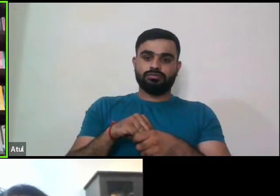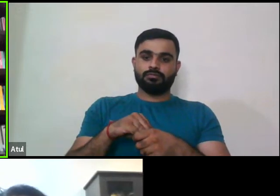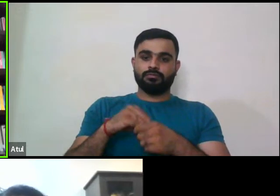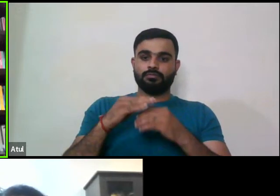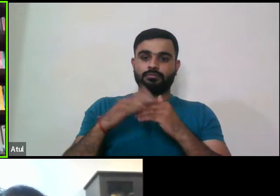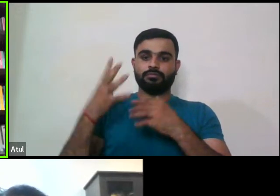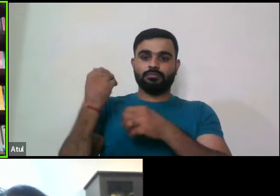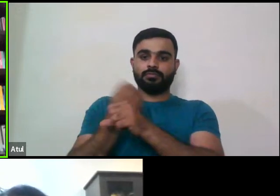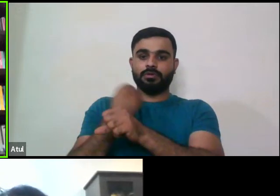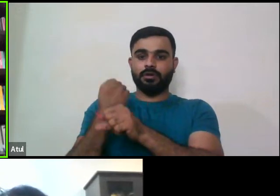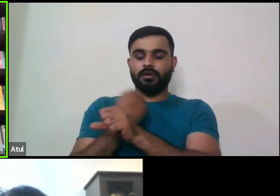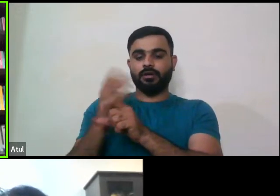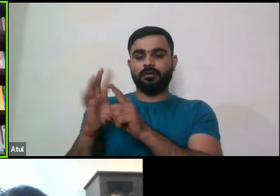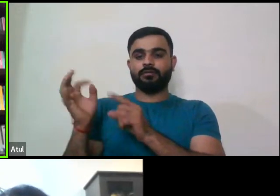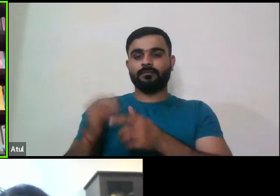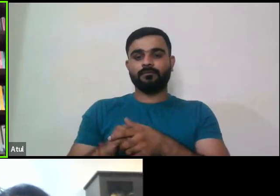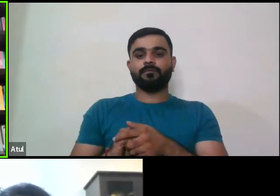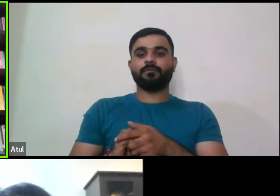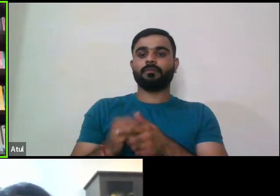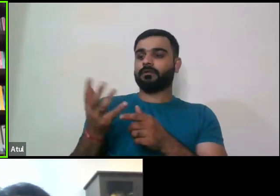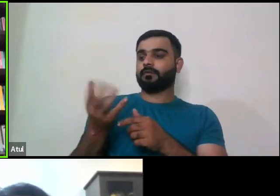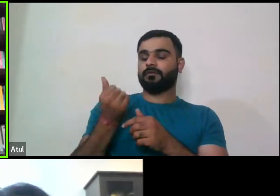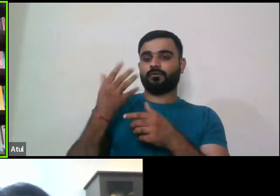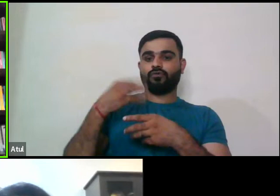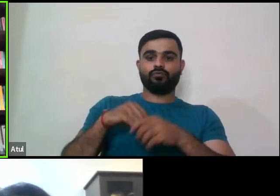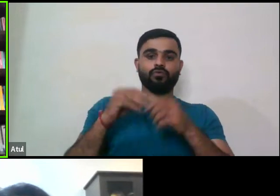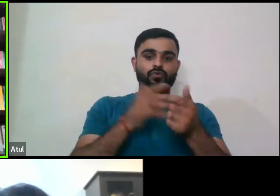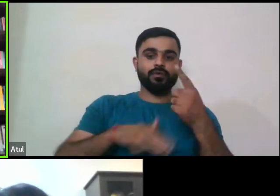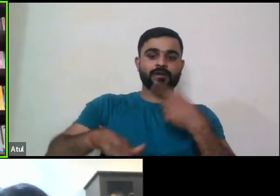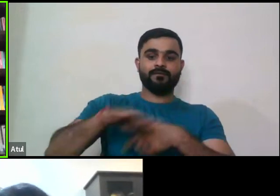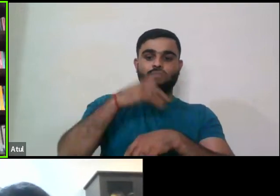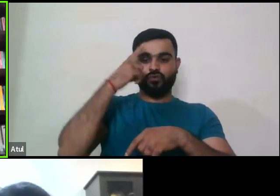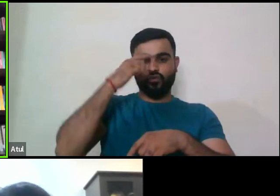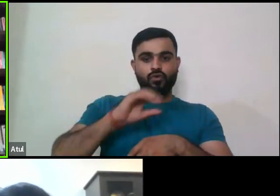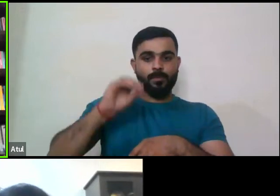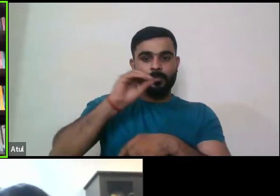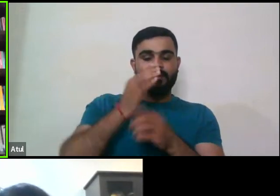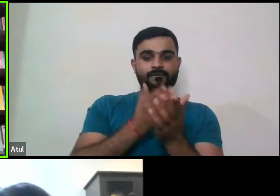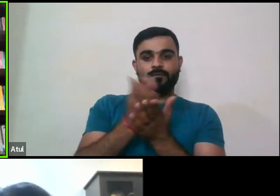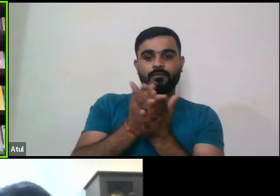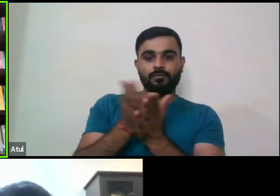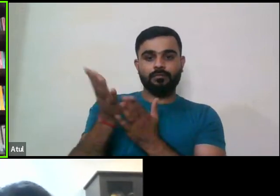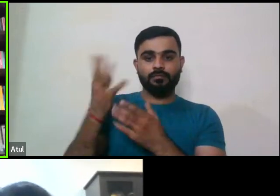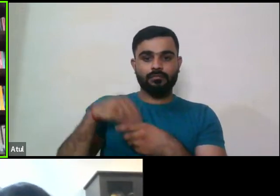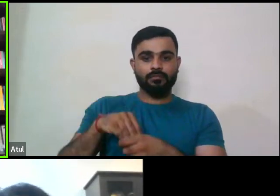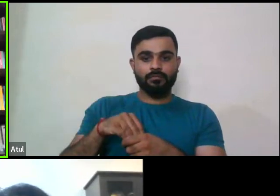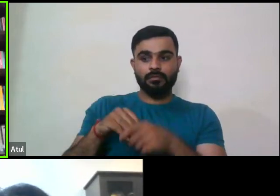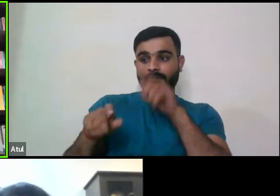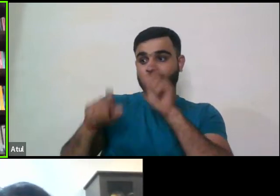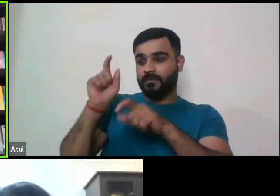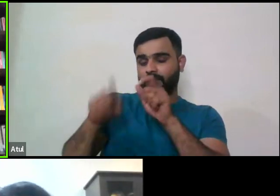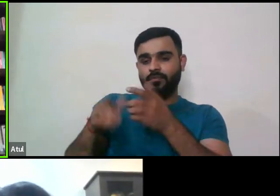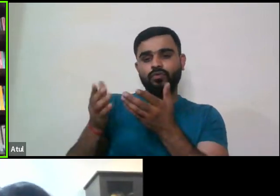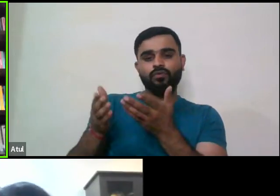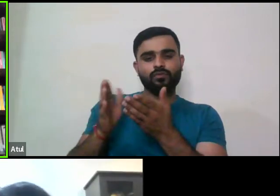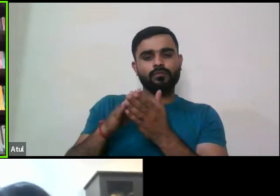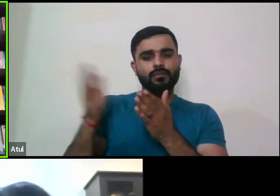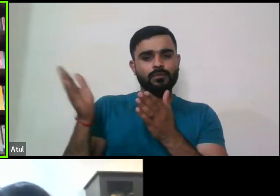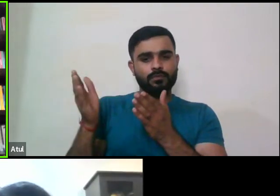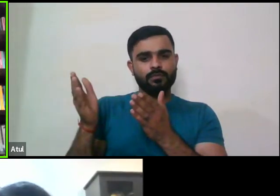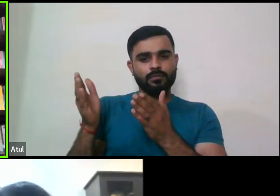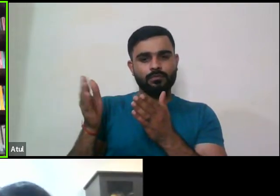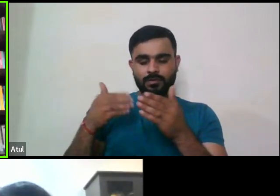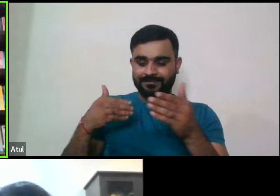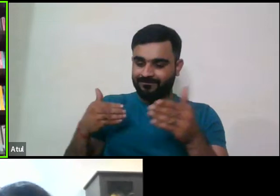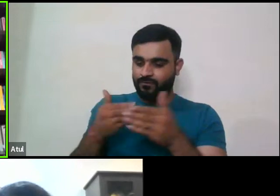that file to see if there are good grounds to appeal, taken away from the people who are most